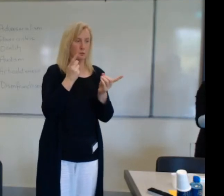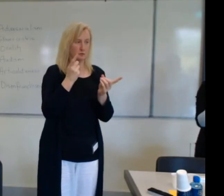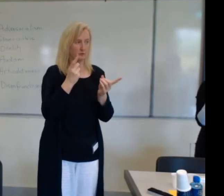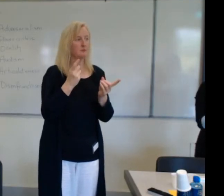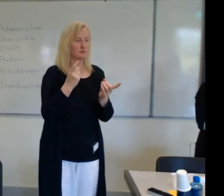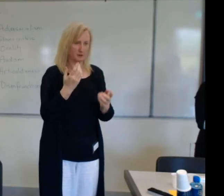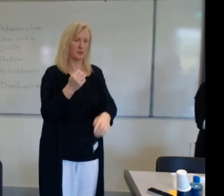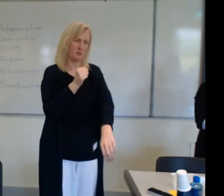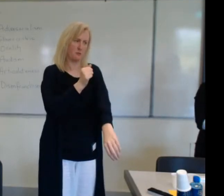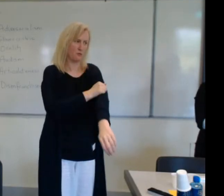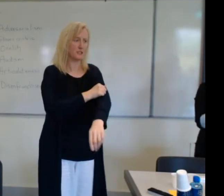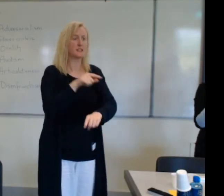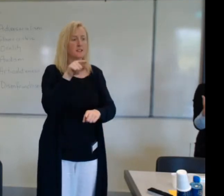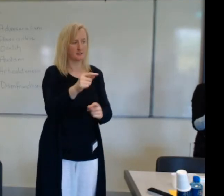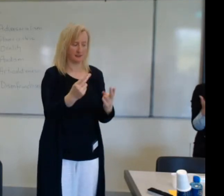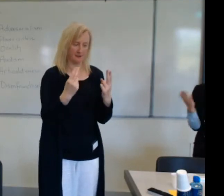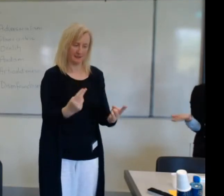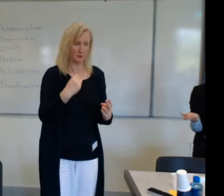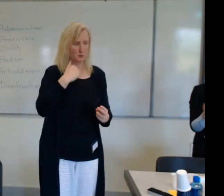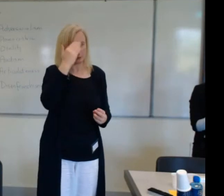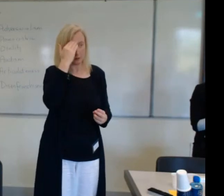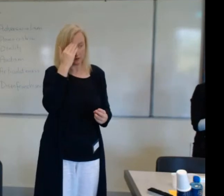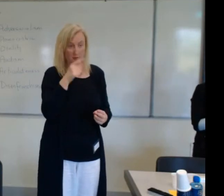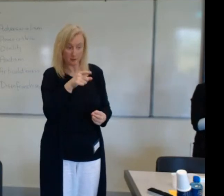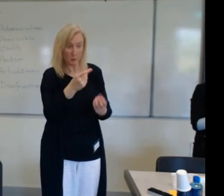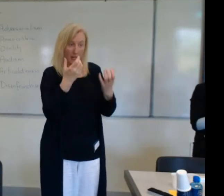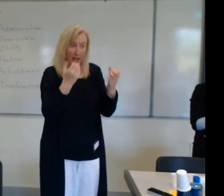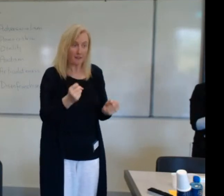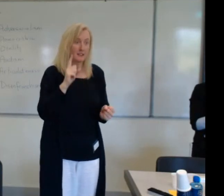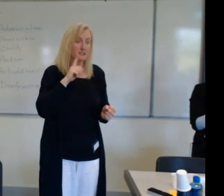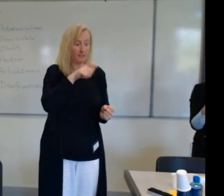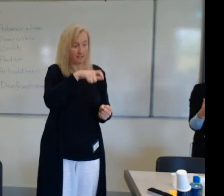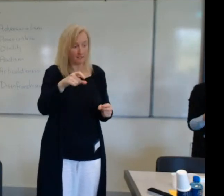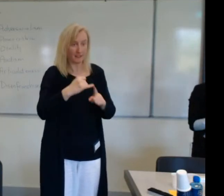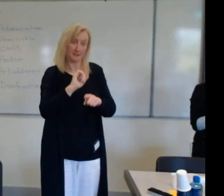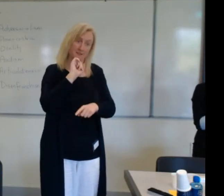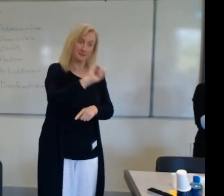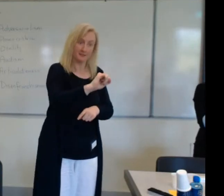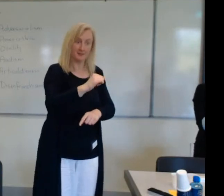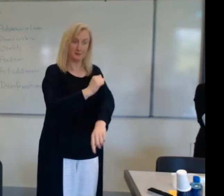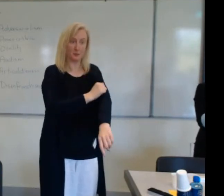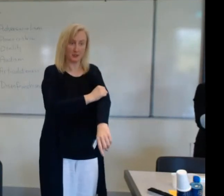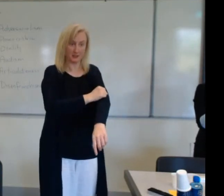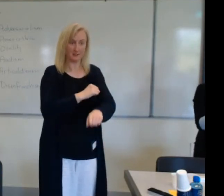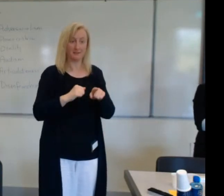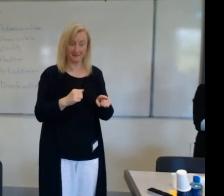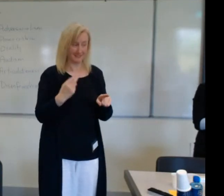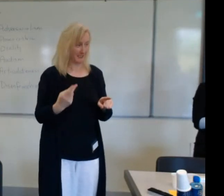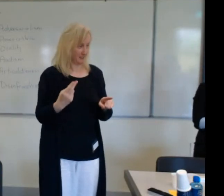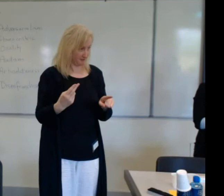prisons need to know if they have deaf people within their institution, and based on that work with,